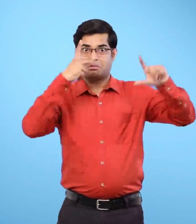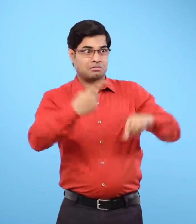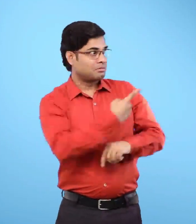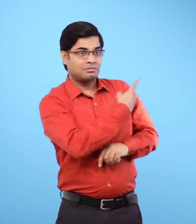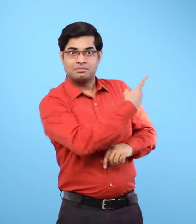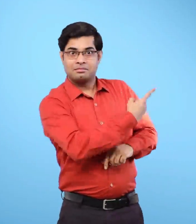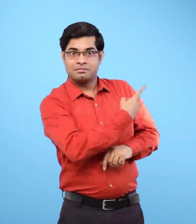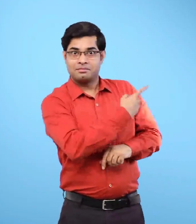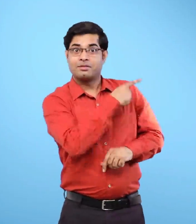year.